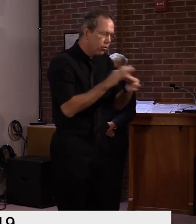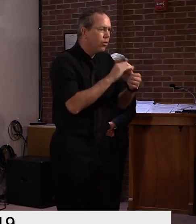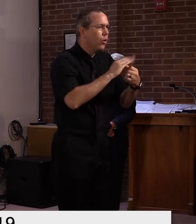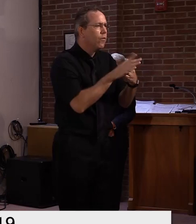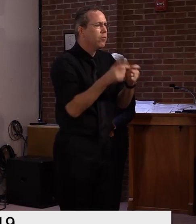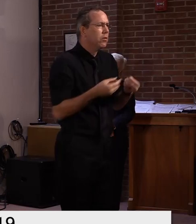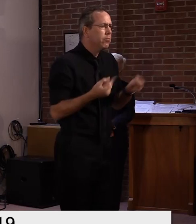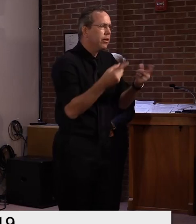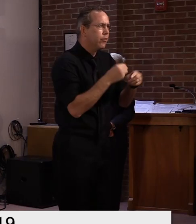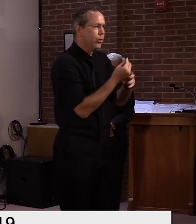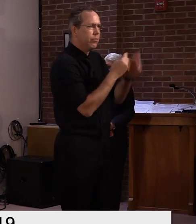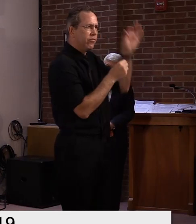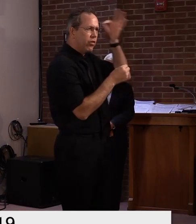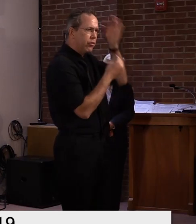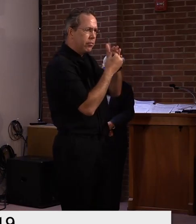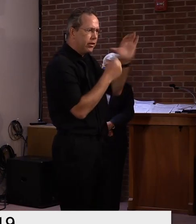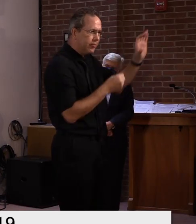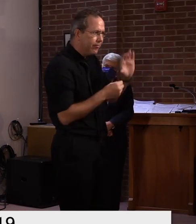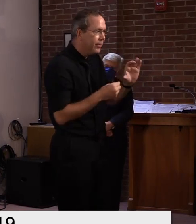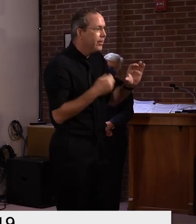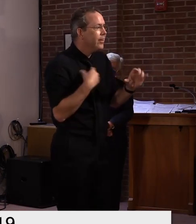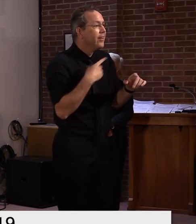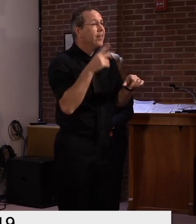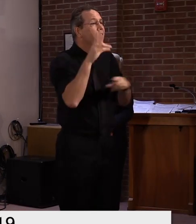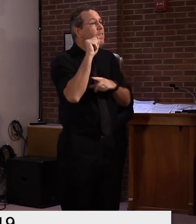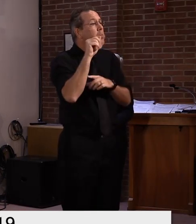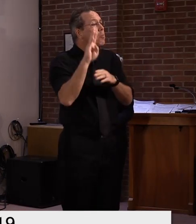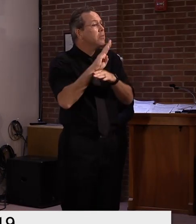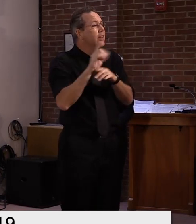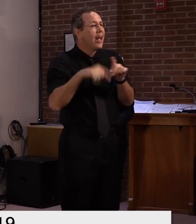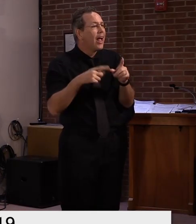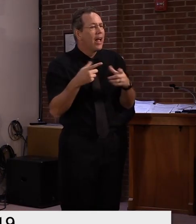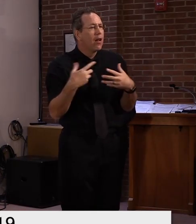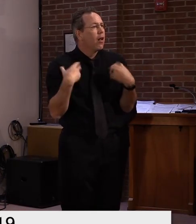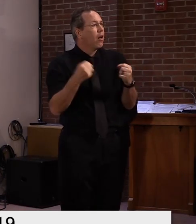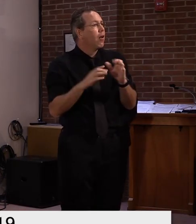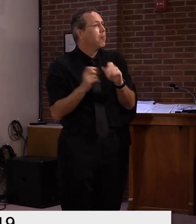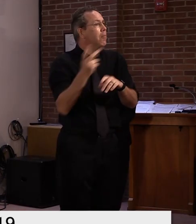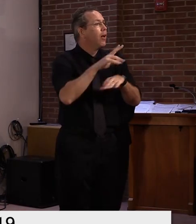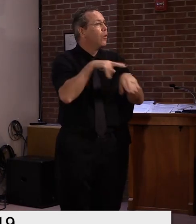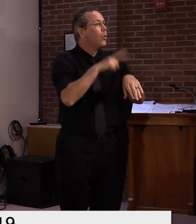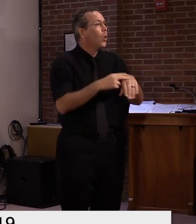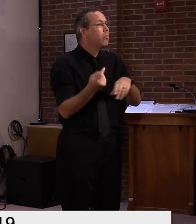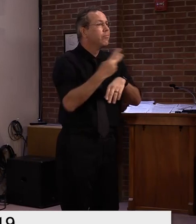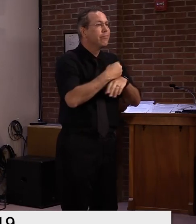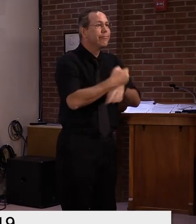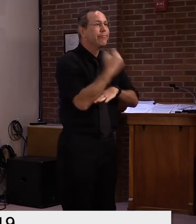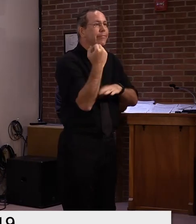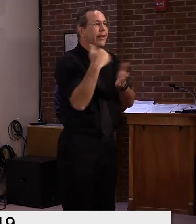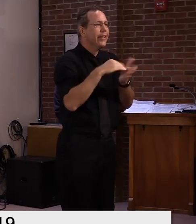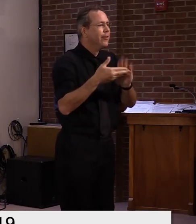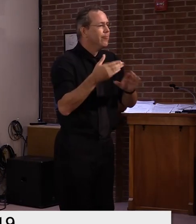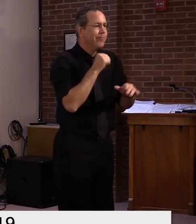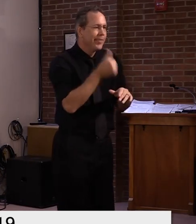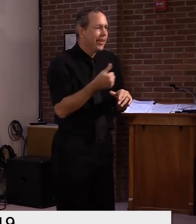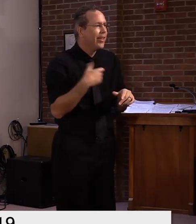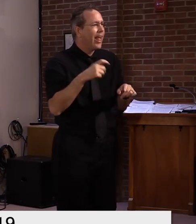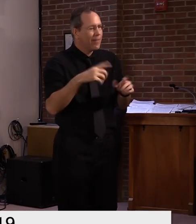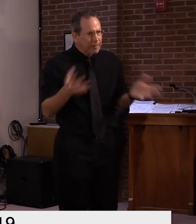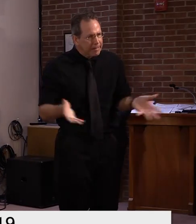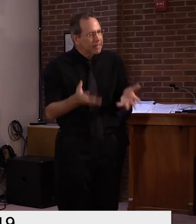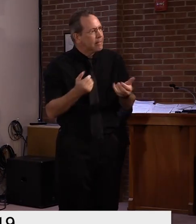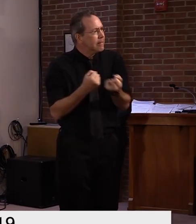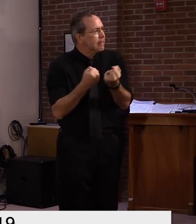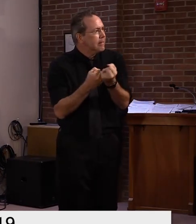not rebound on their own while we continue to respond to this pandemic. So we need to continue to help them and the jobs they